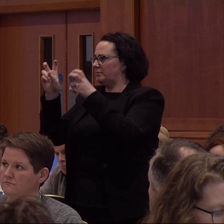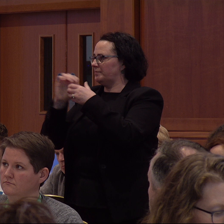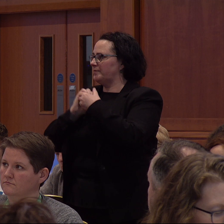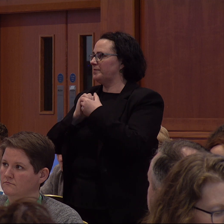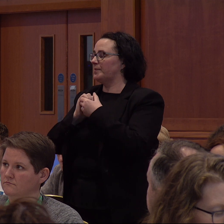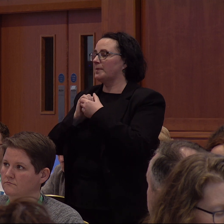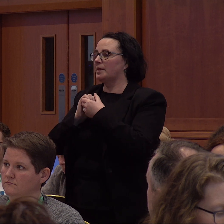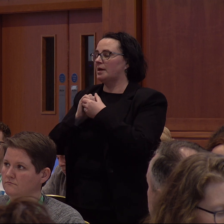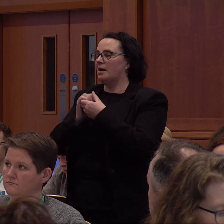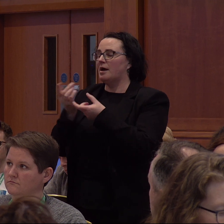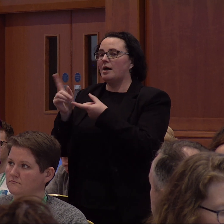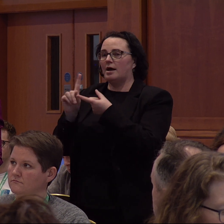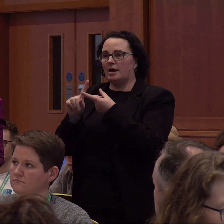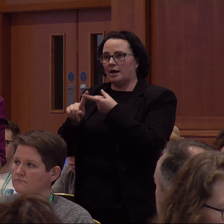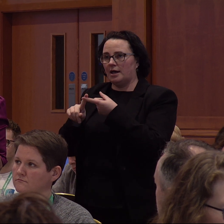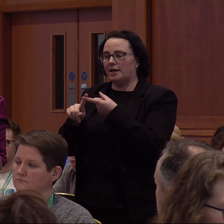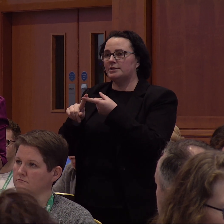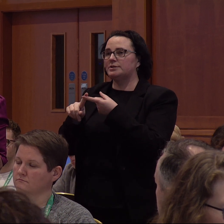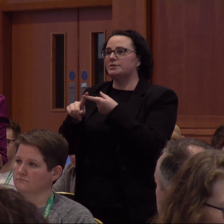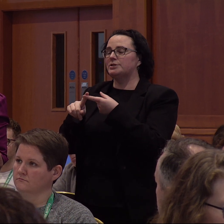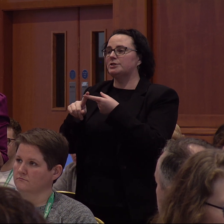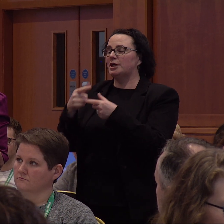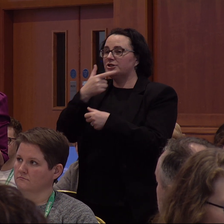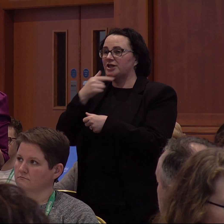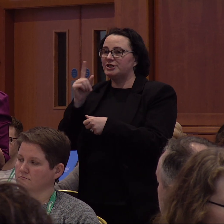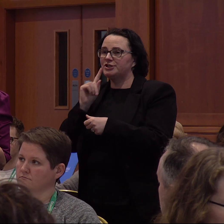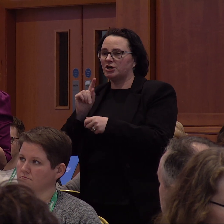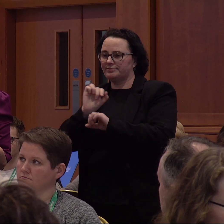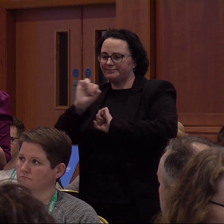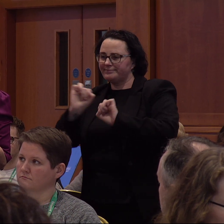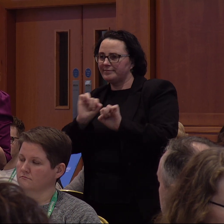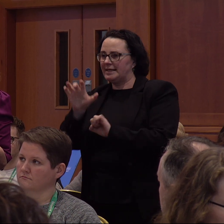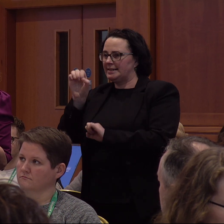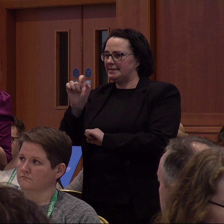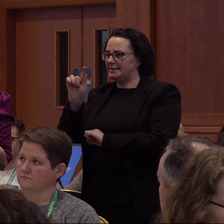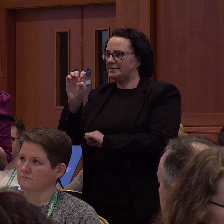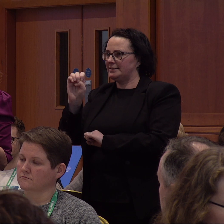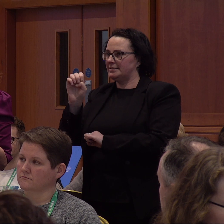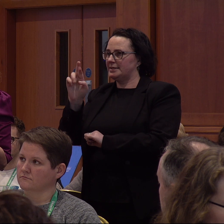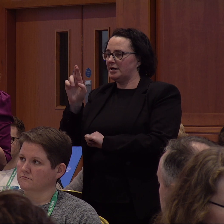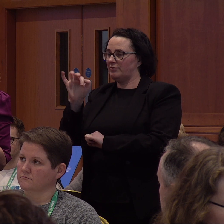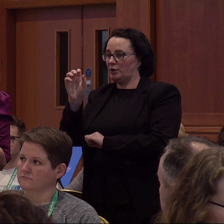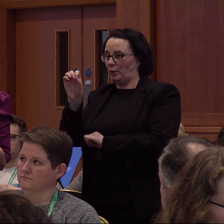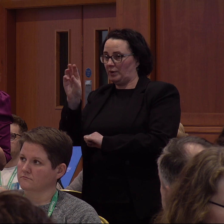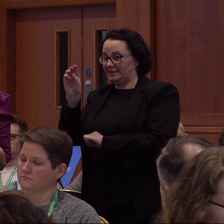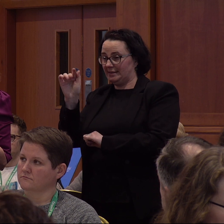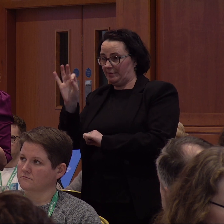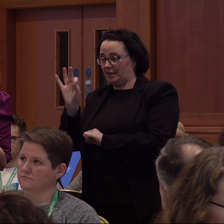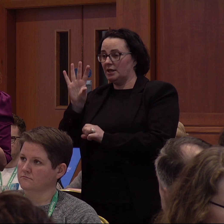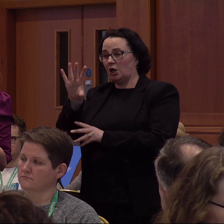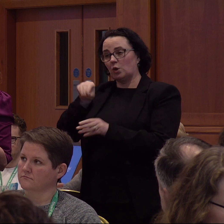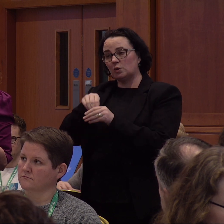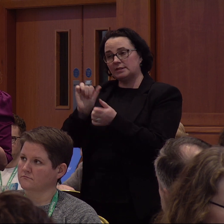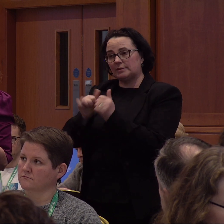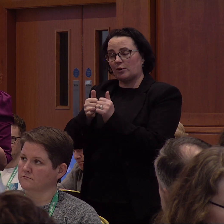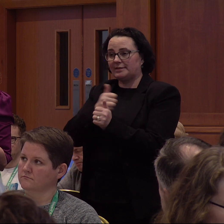And gender stereotyping understanding should which includes sports in school,